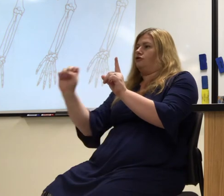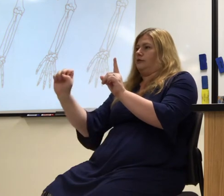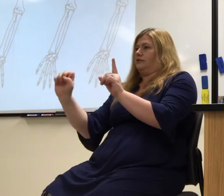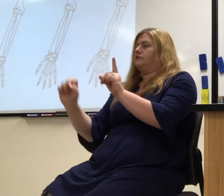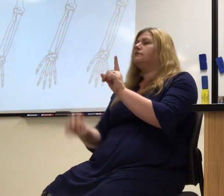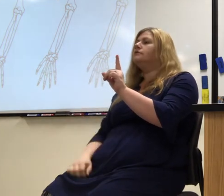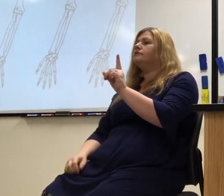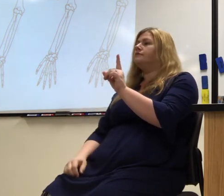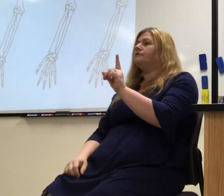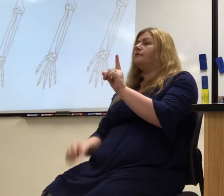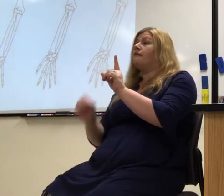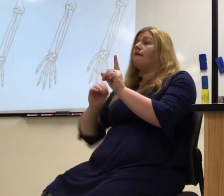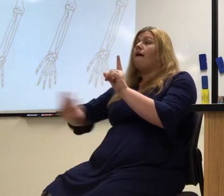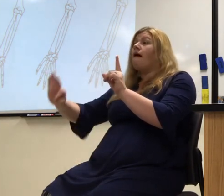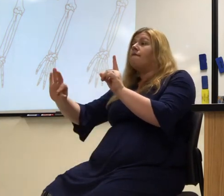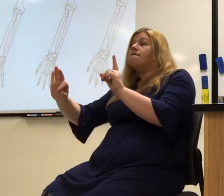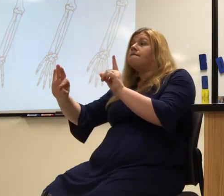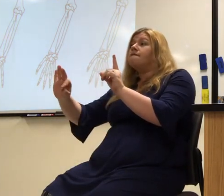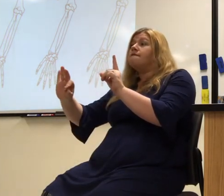of